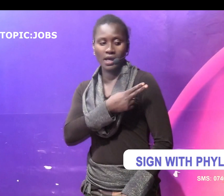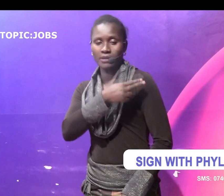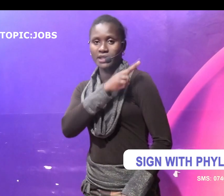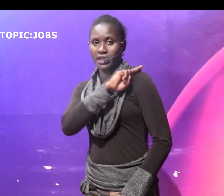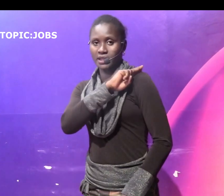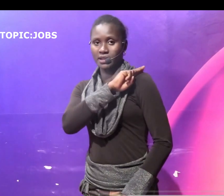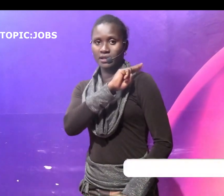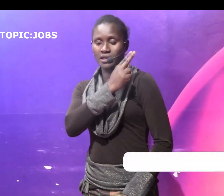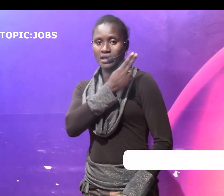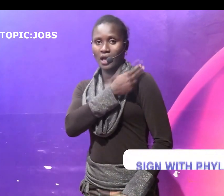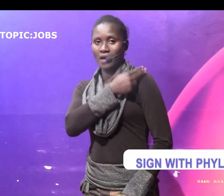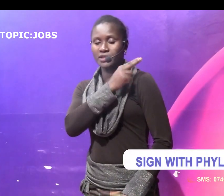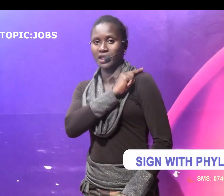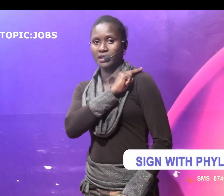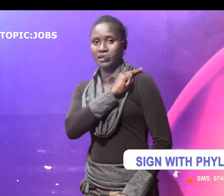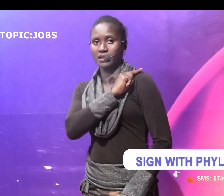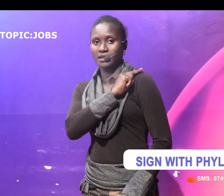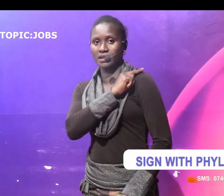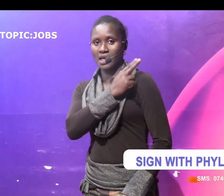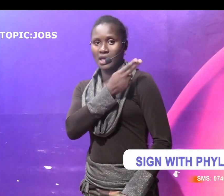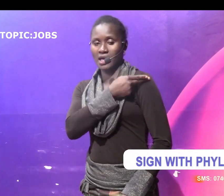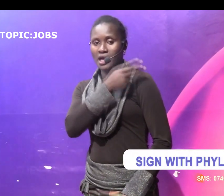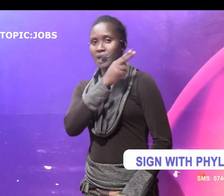Captain, captain, captain,